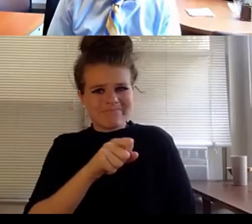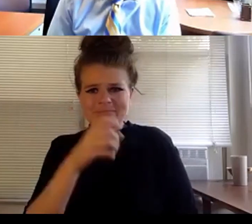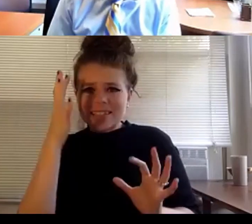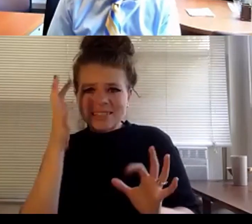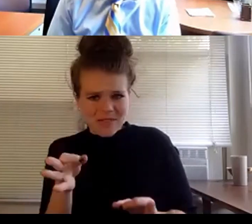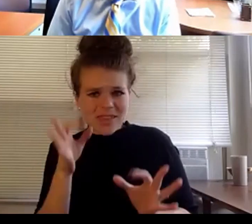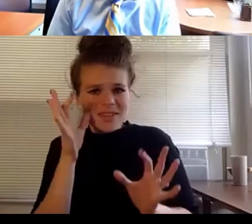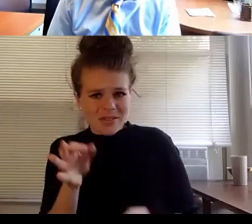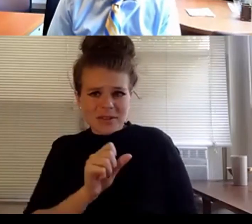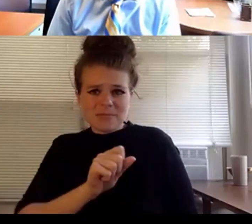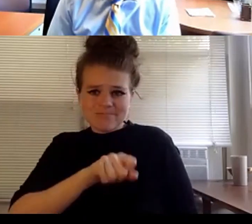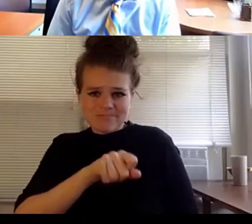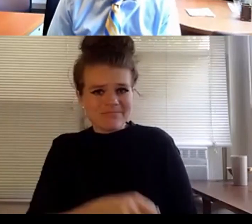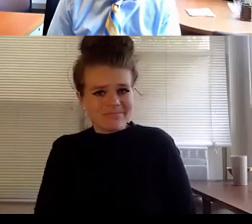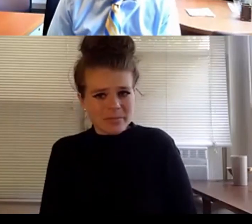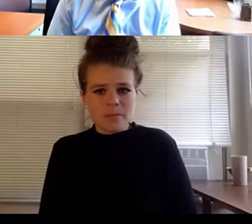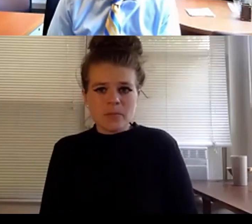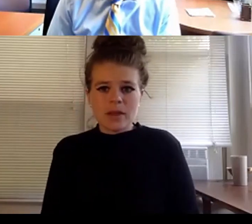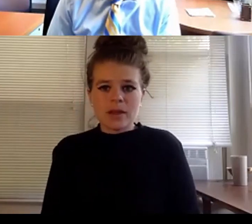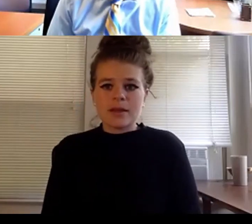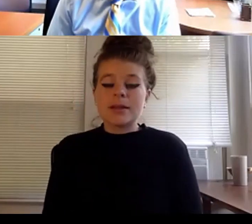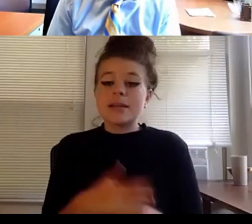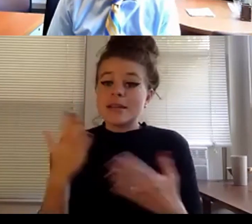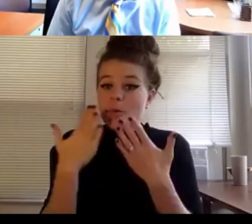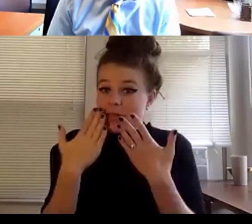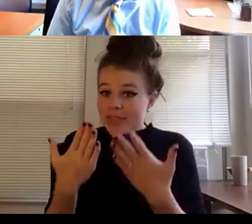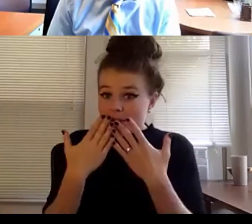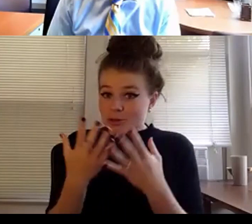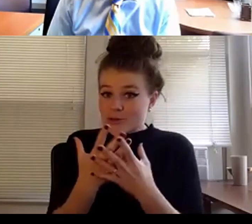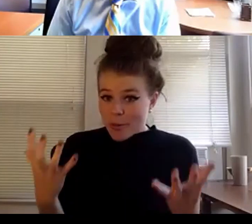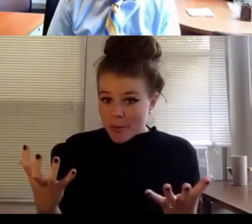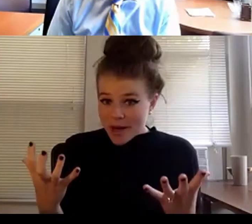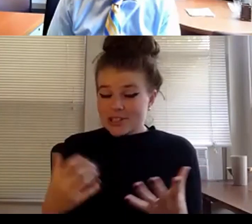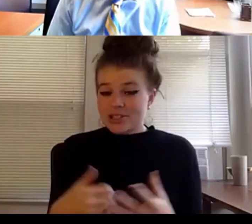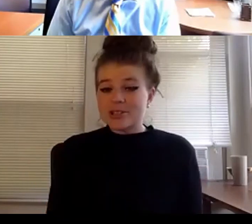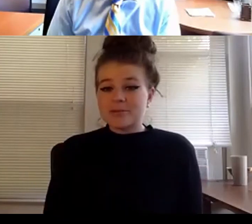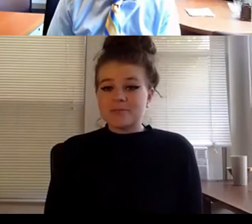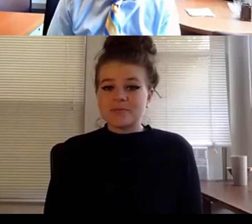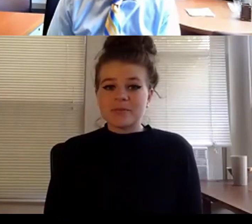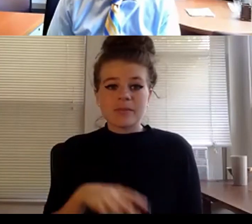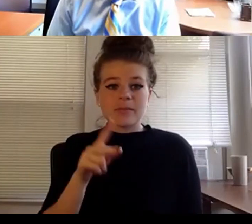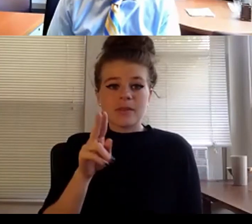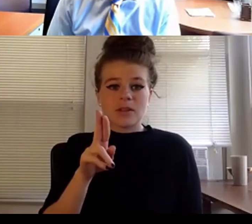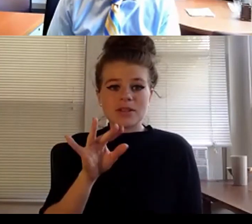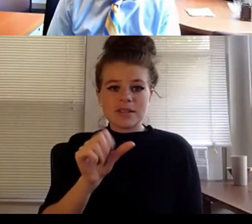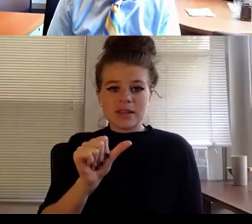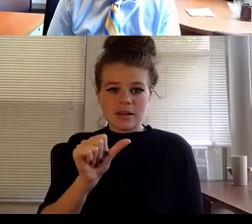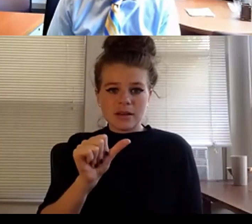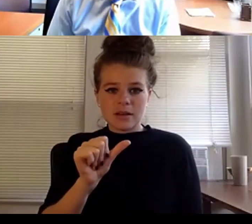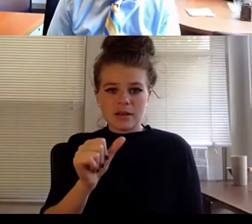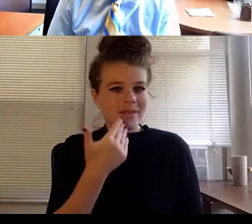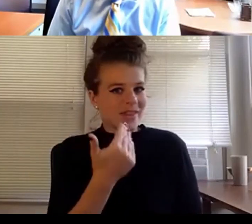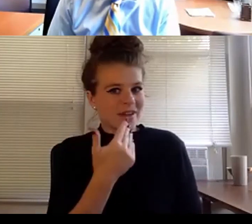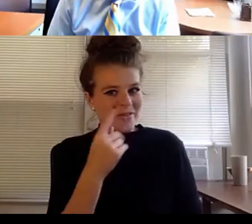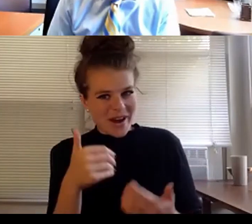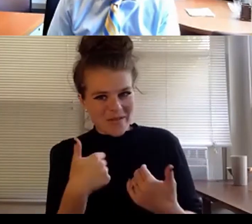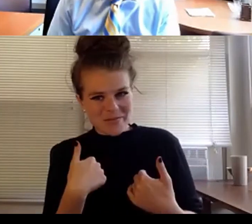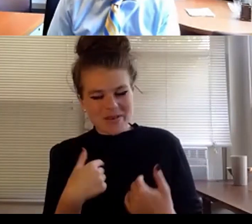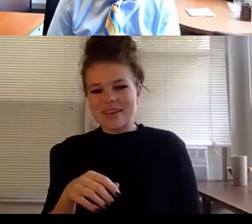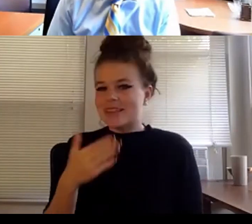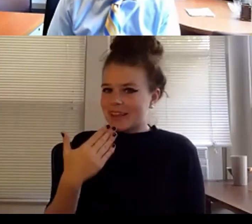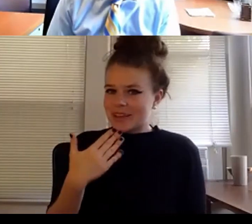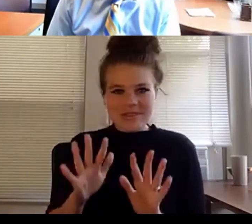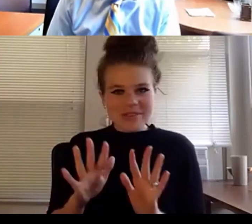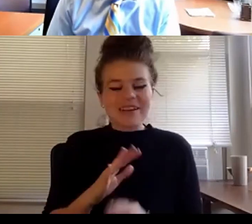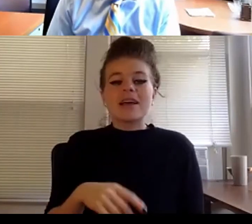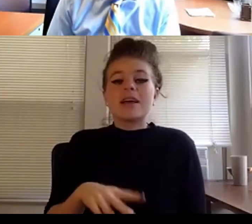Absolutely. Yeah. Well, thank you so much. And Christina will be. Thank you for having me. Thank you. Absolutely.